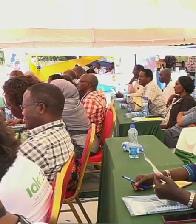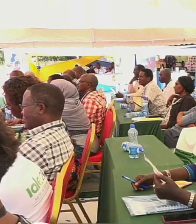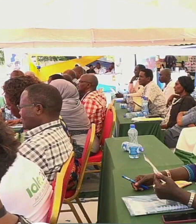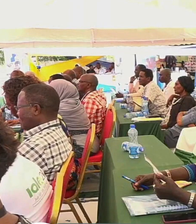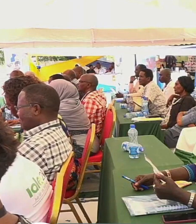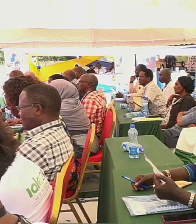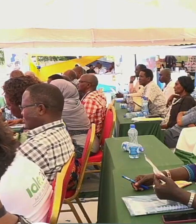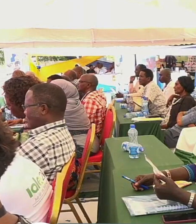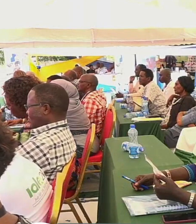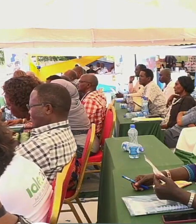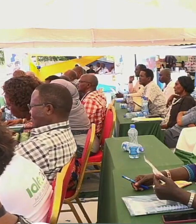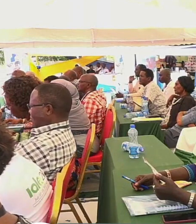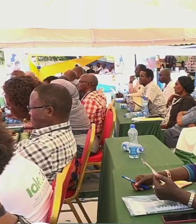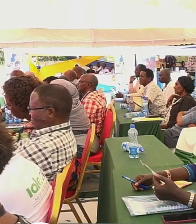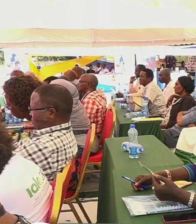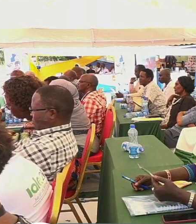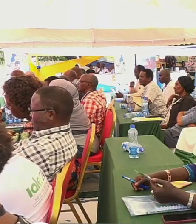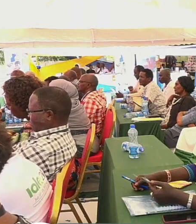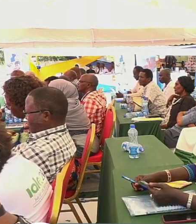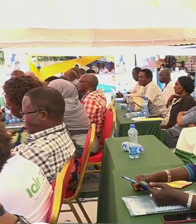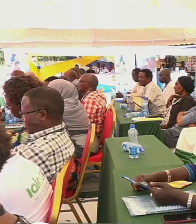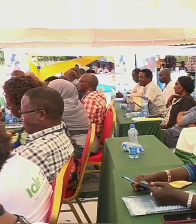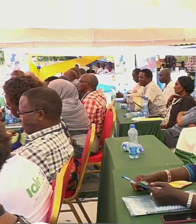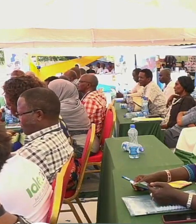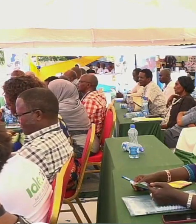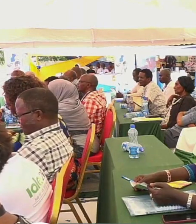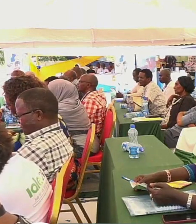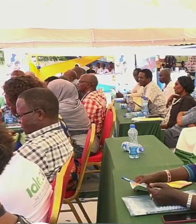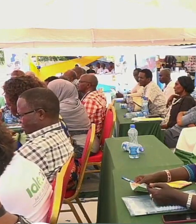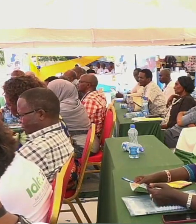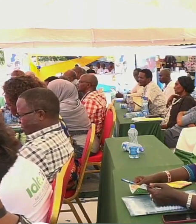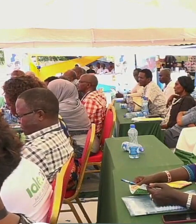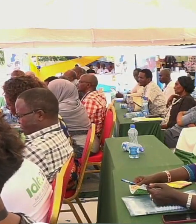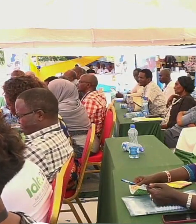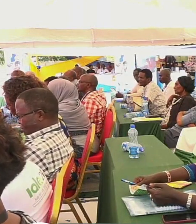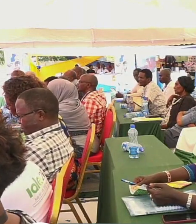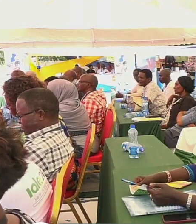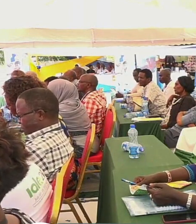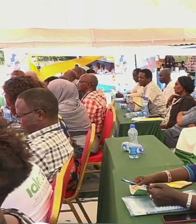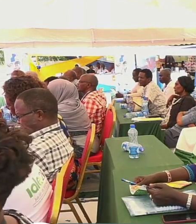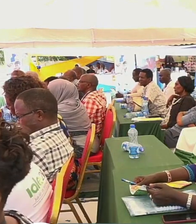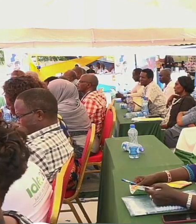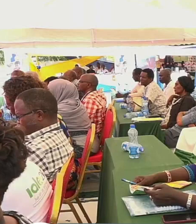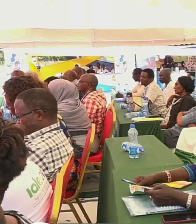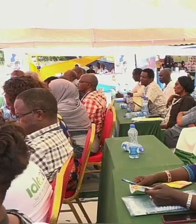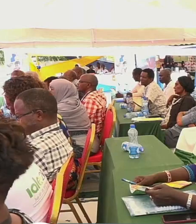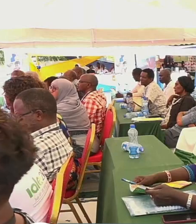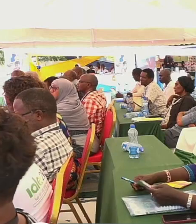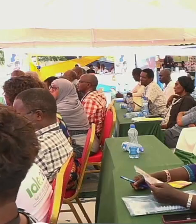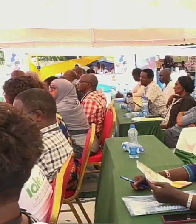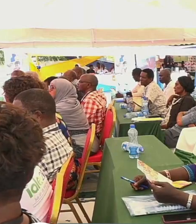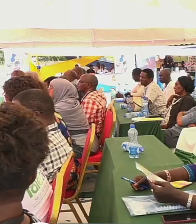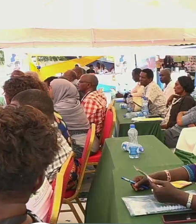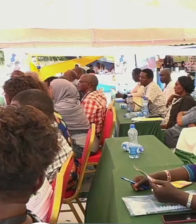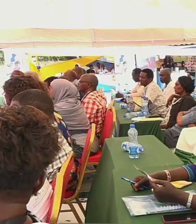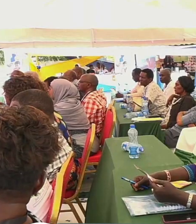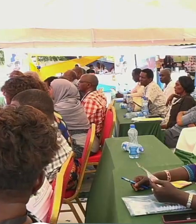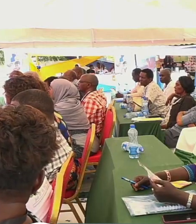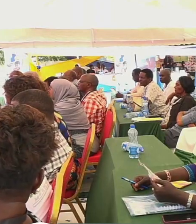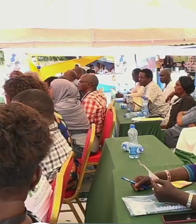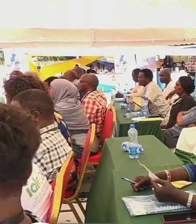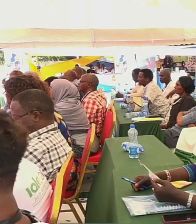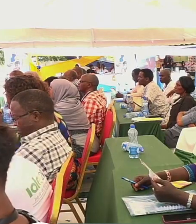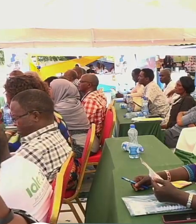We work well with the health department, and the have the following programs: